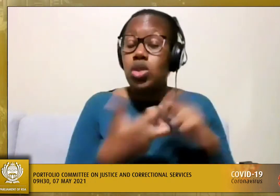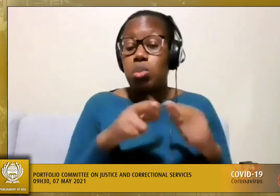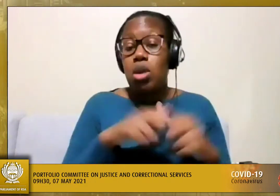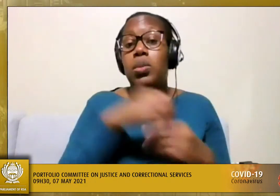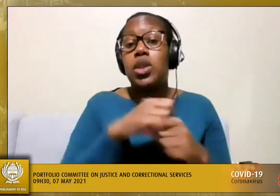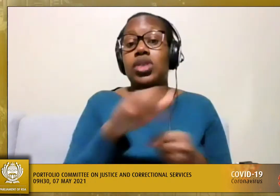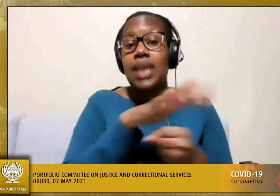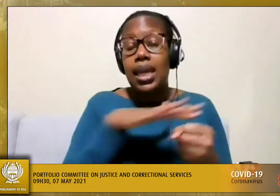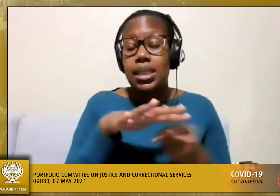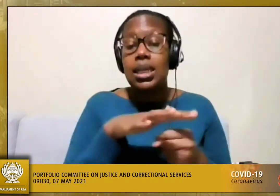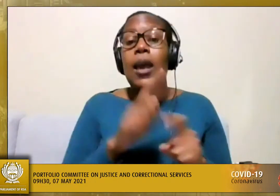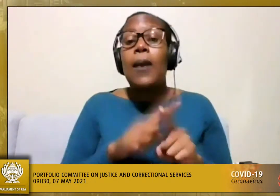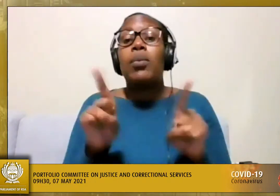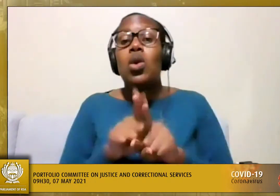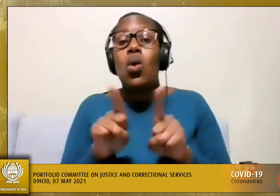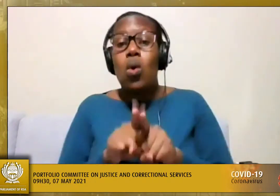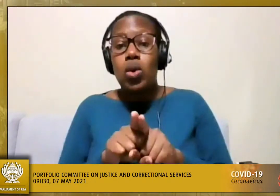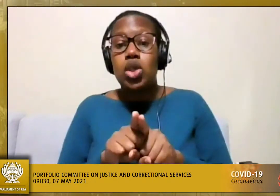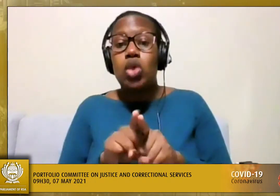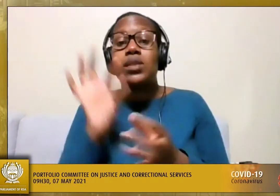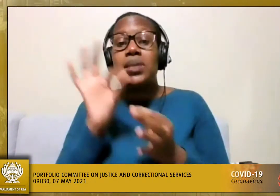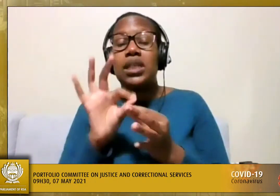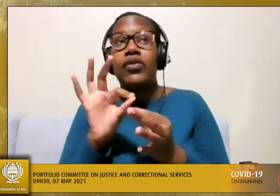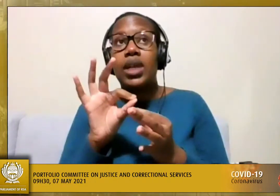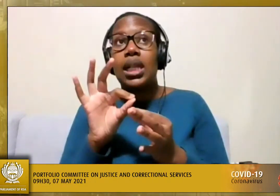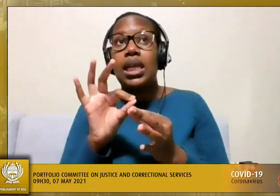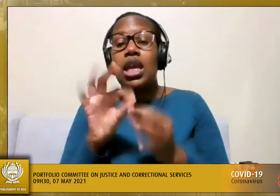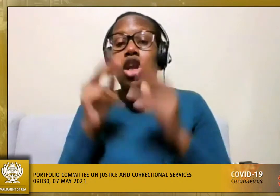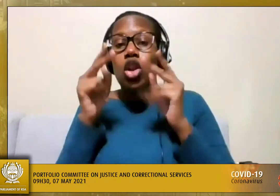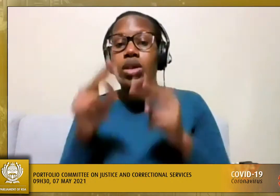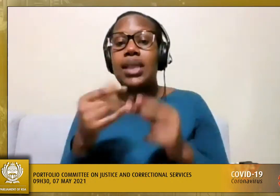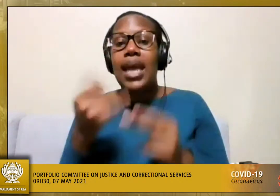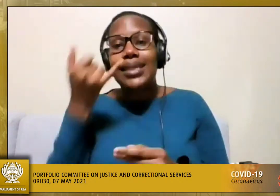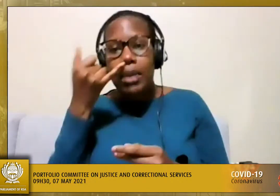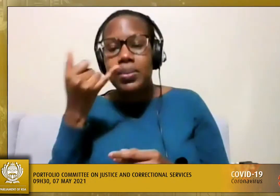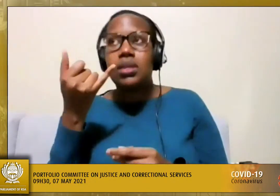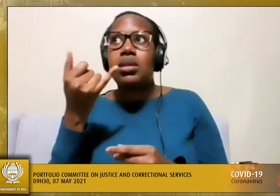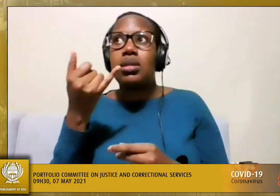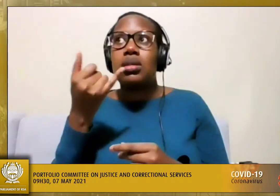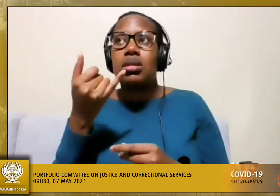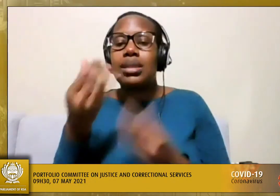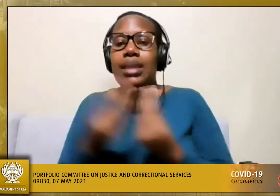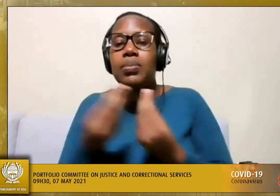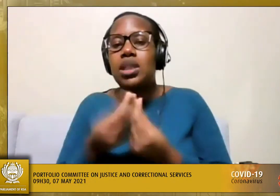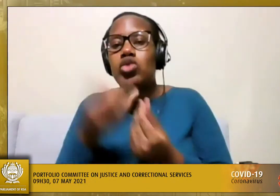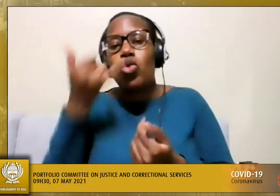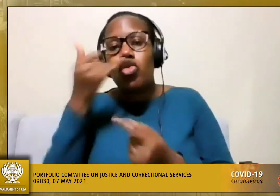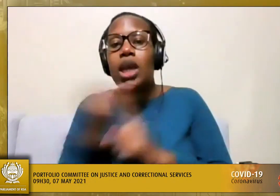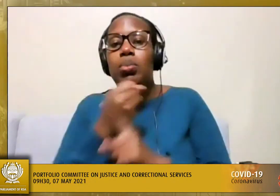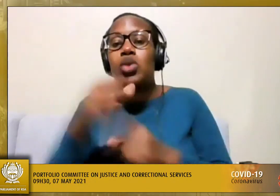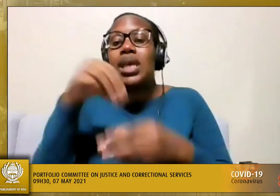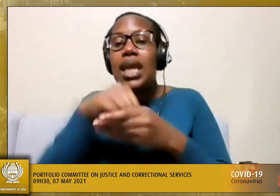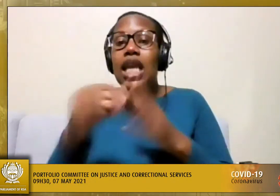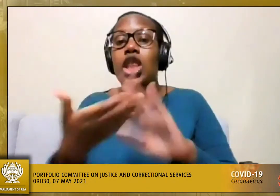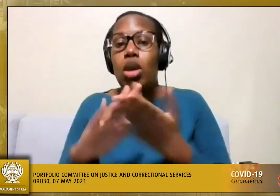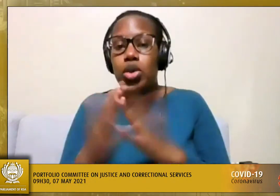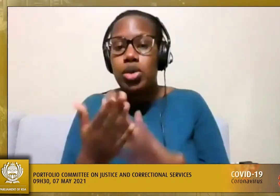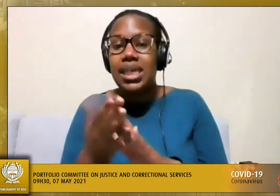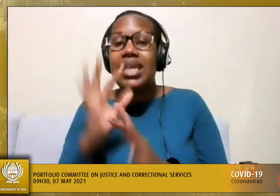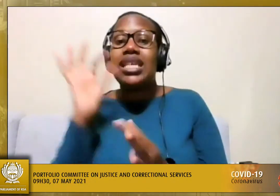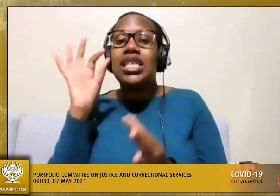but also it specifically looks also at substance and drug abuse in in the communities but specifically